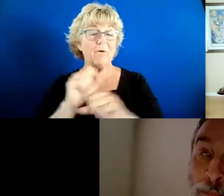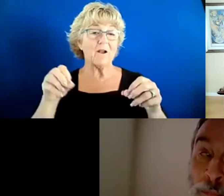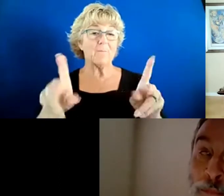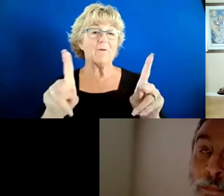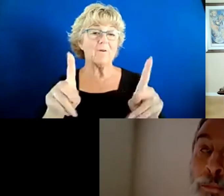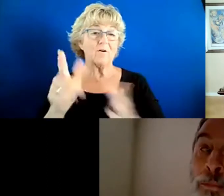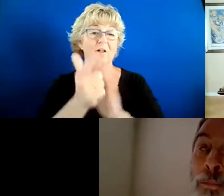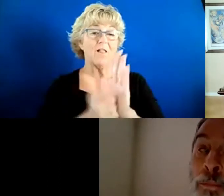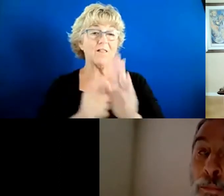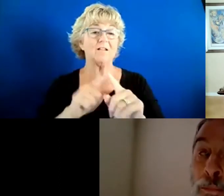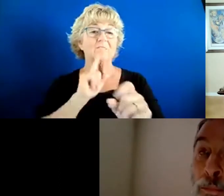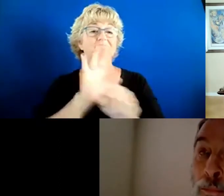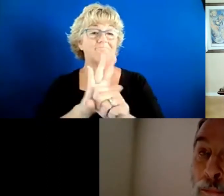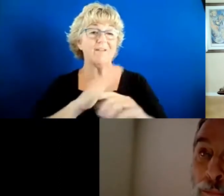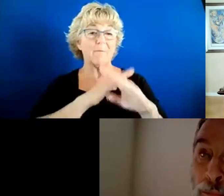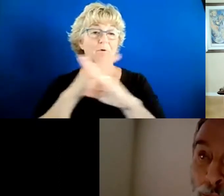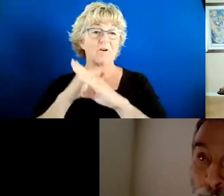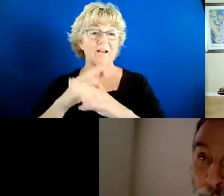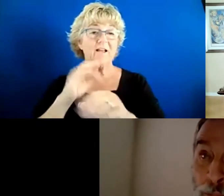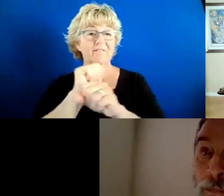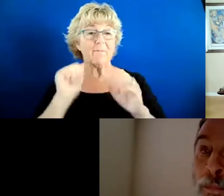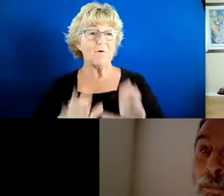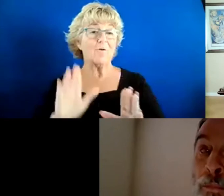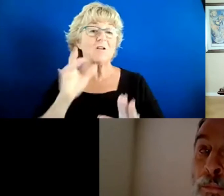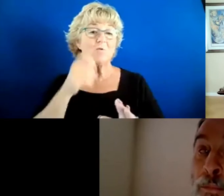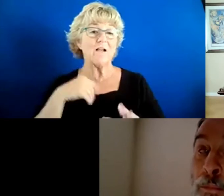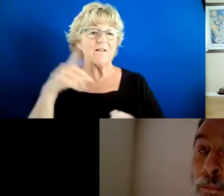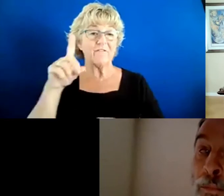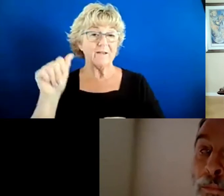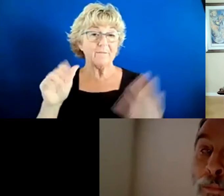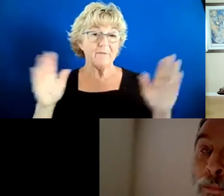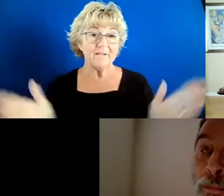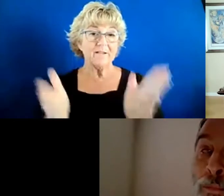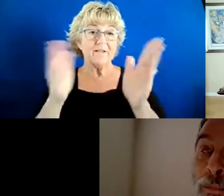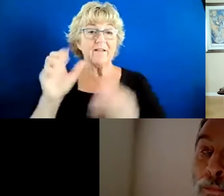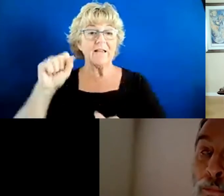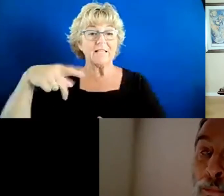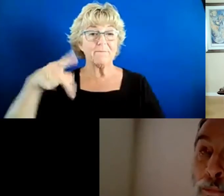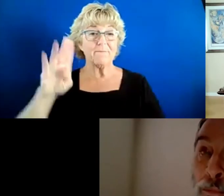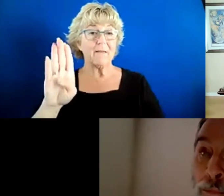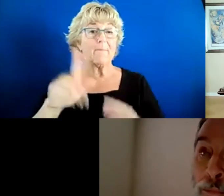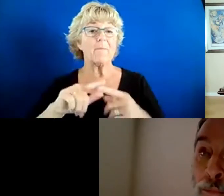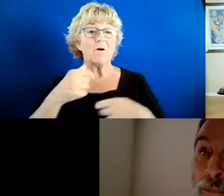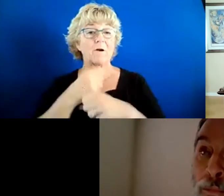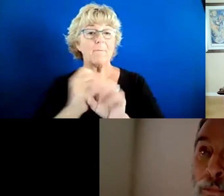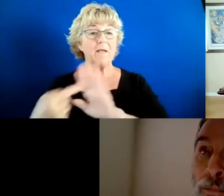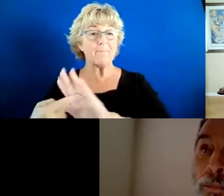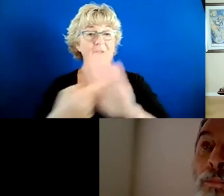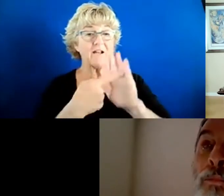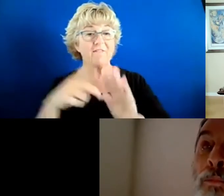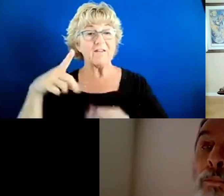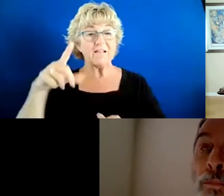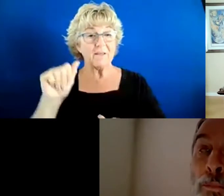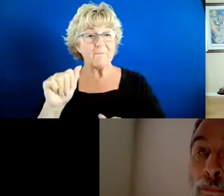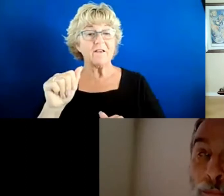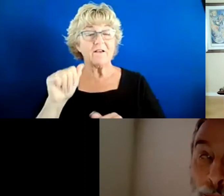to ensure protection of employees with disabilities, encouraged SPB to create a model of disability